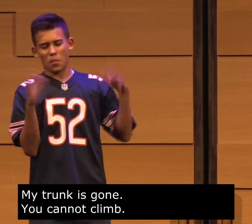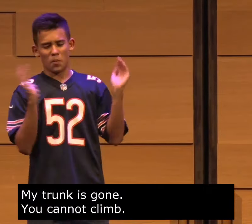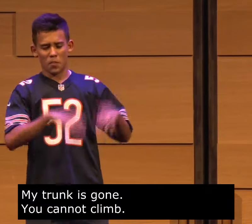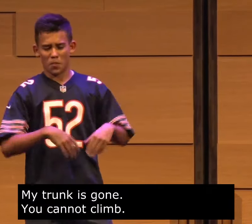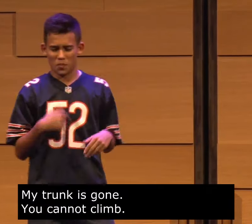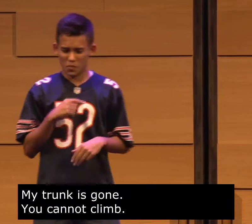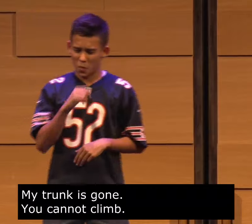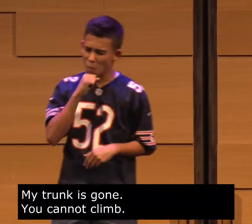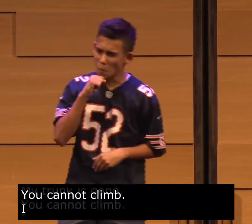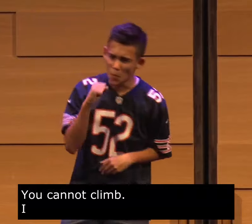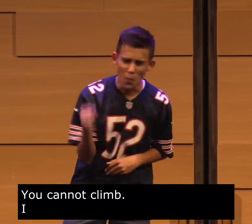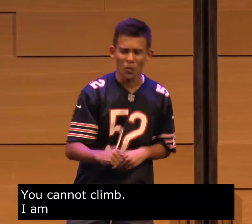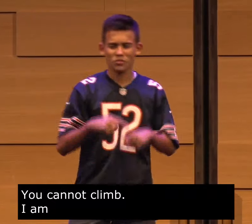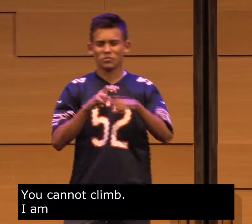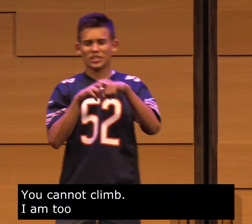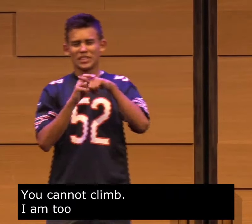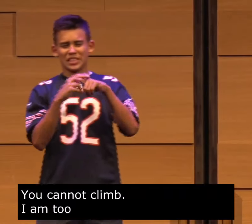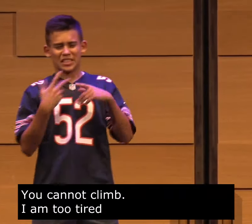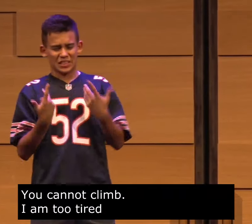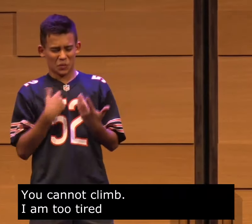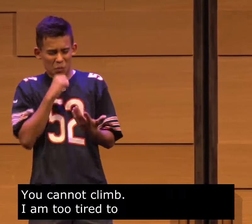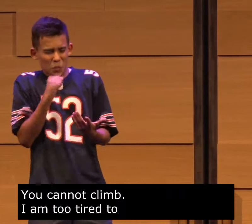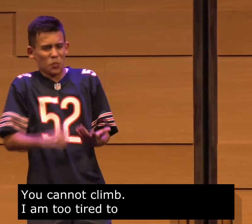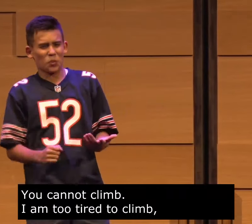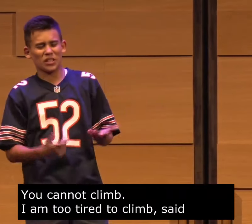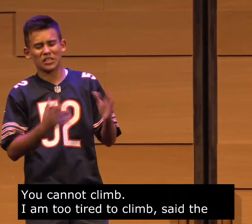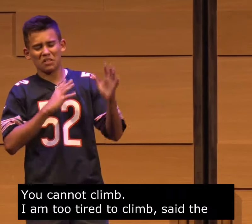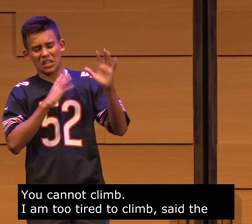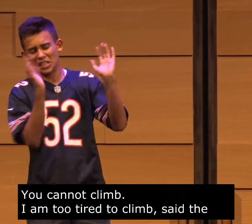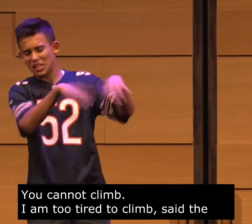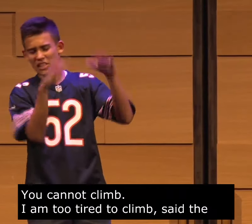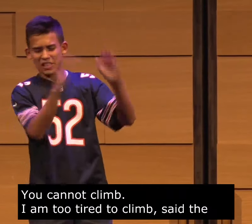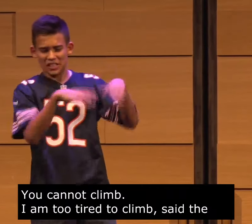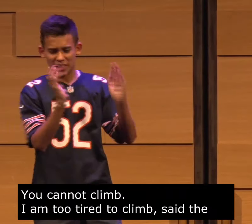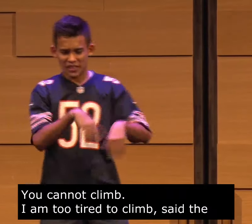cannot climb." "I'm too tired to climb," said the boy.